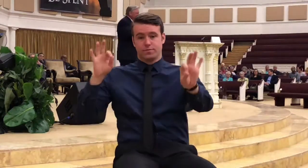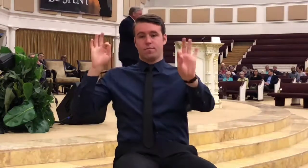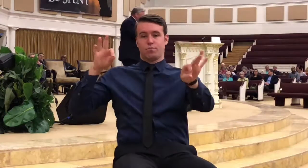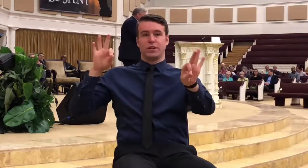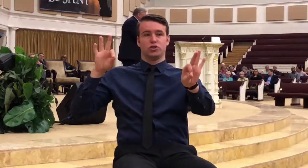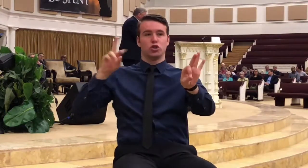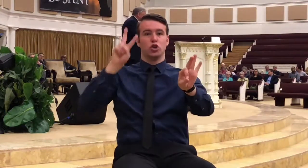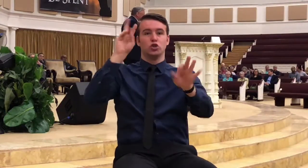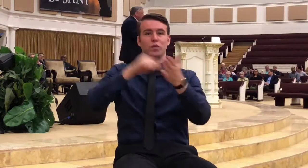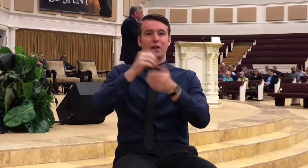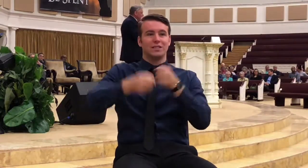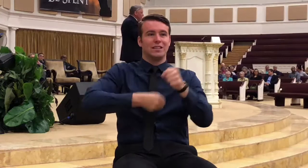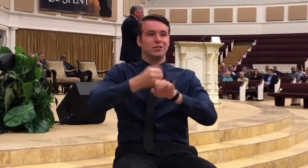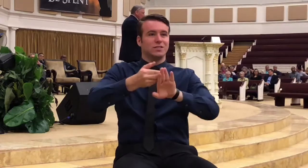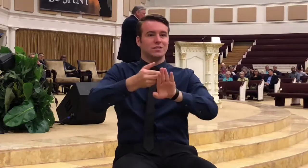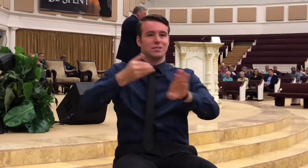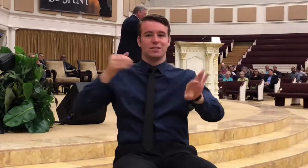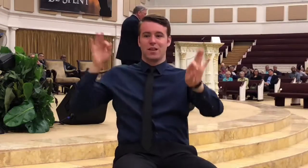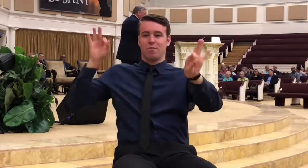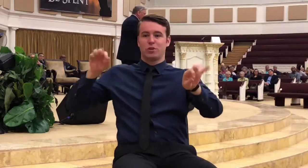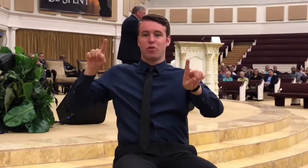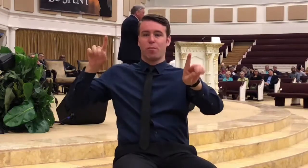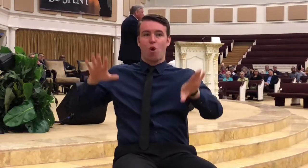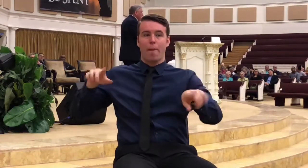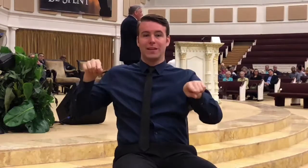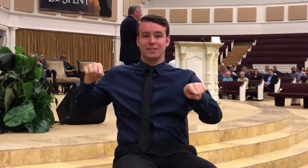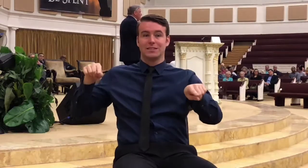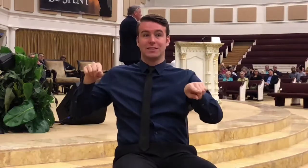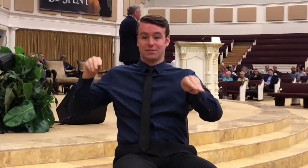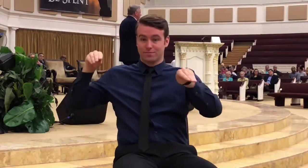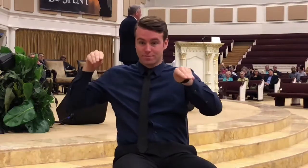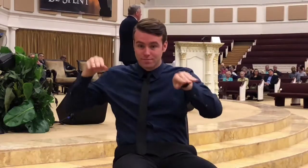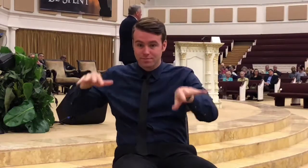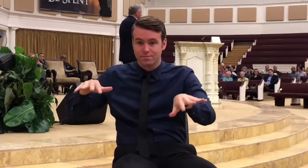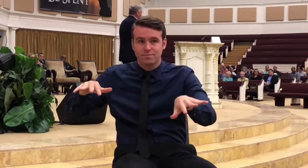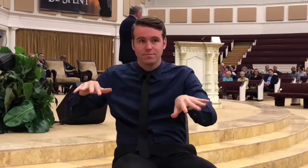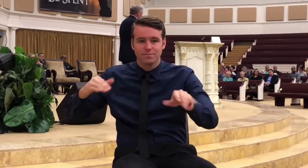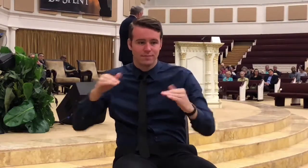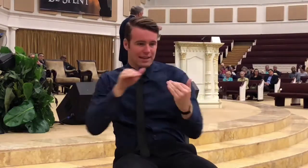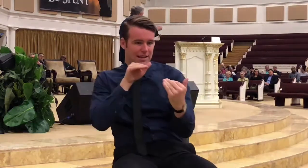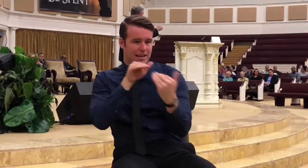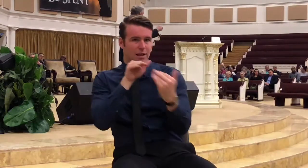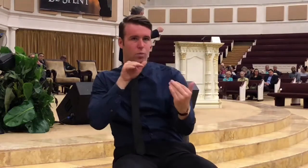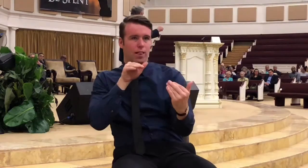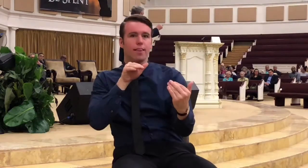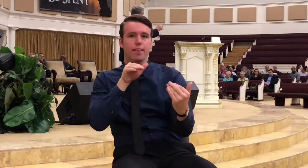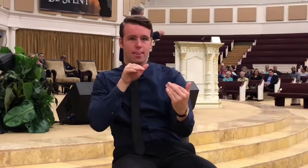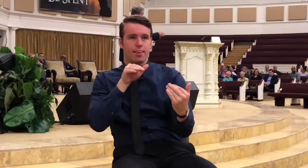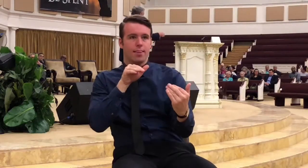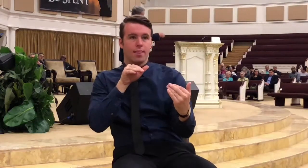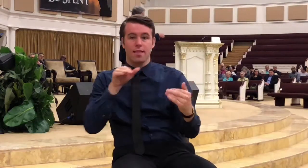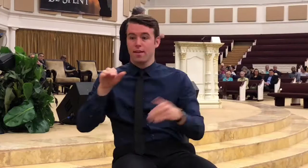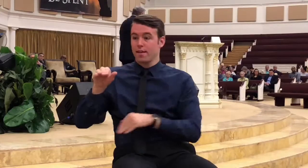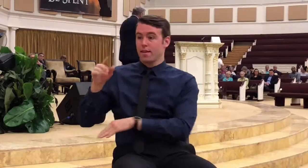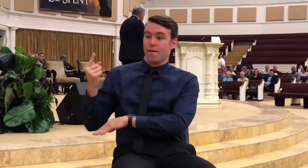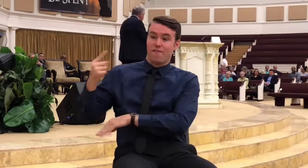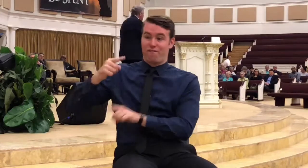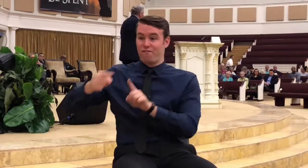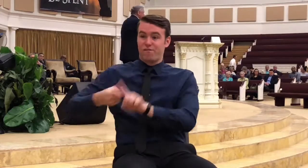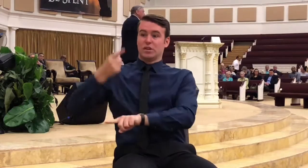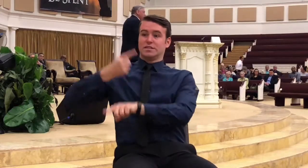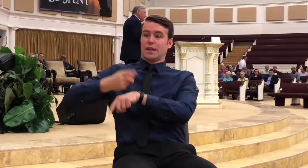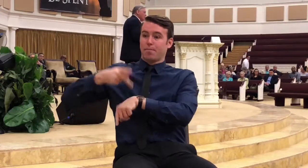experience that he promised, came into our lives absolutely equally fresh to what it was on the day that he preached